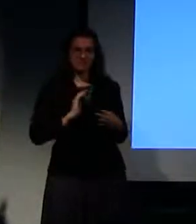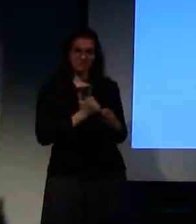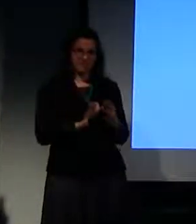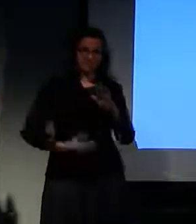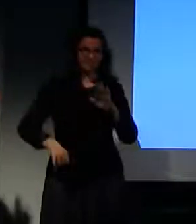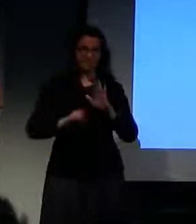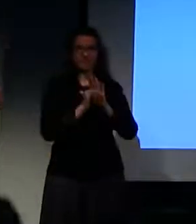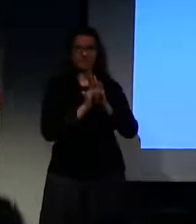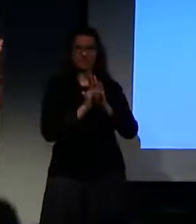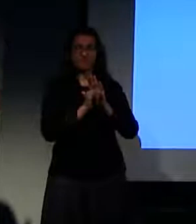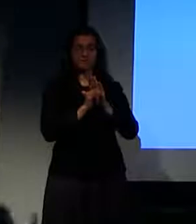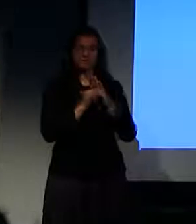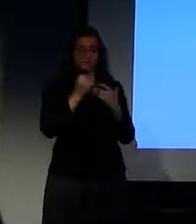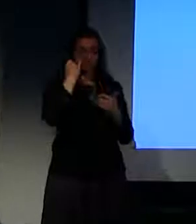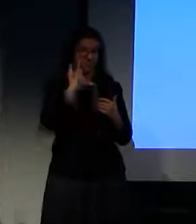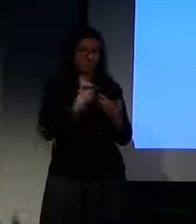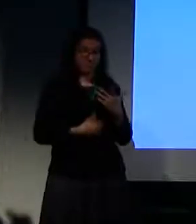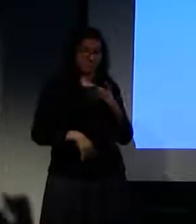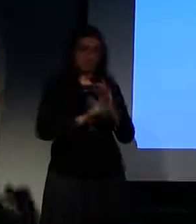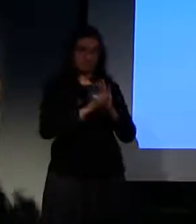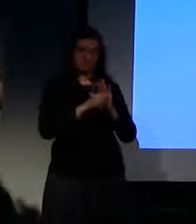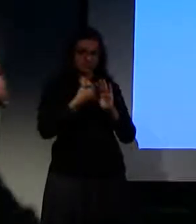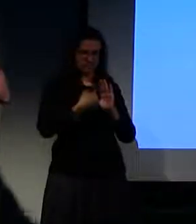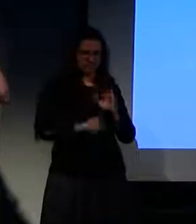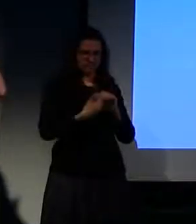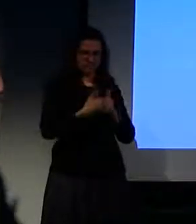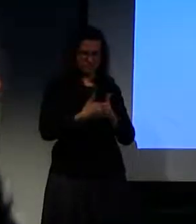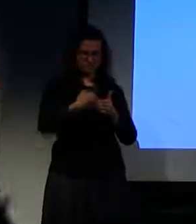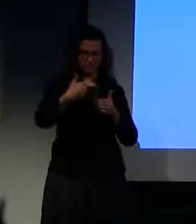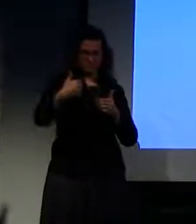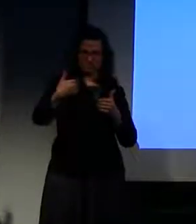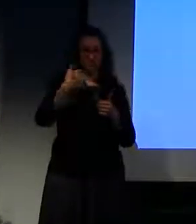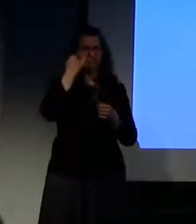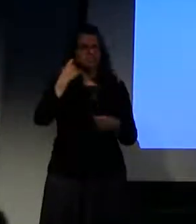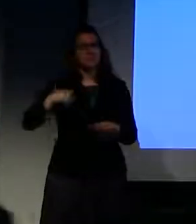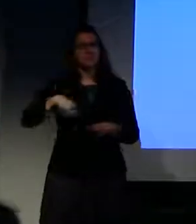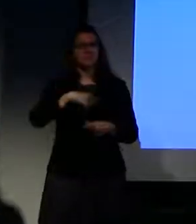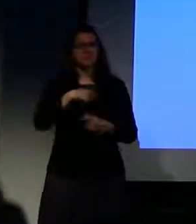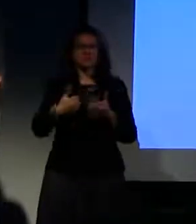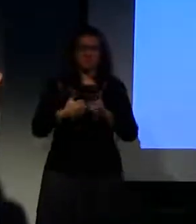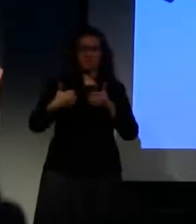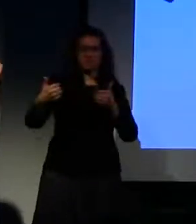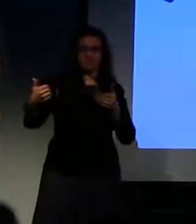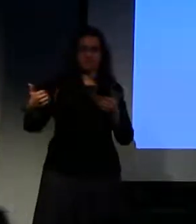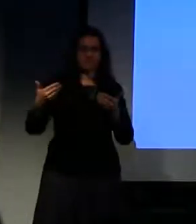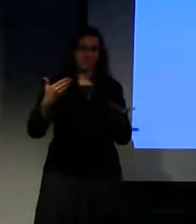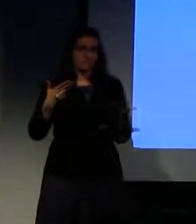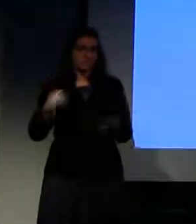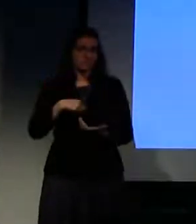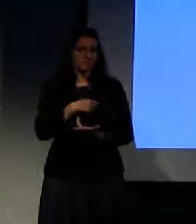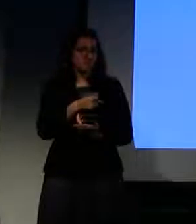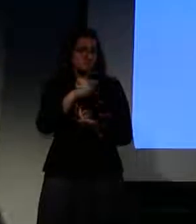Even as I said, I put myself as separate. If we are separate, we may not be responsible.